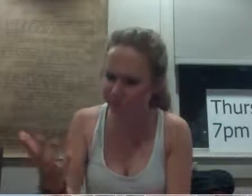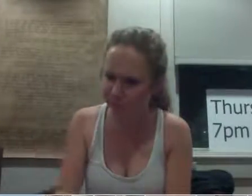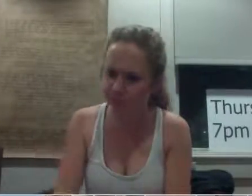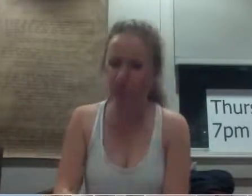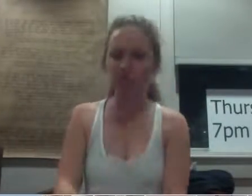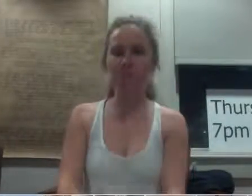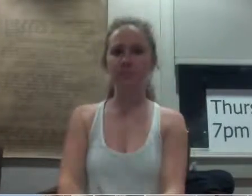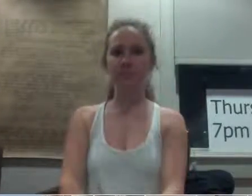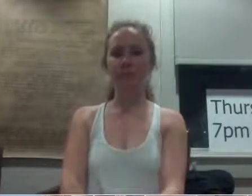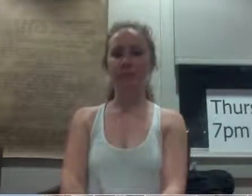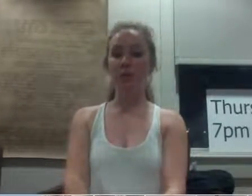And shrink yourself down?